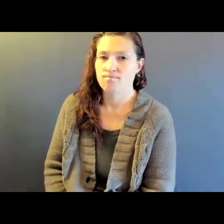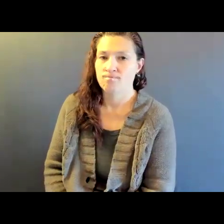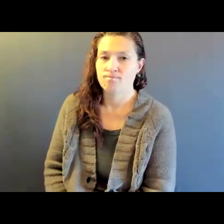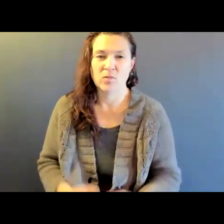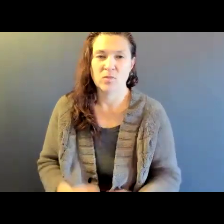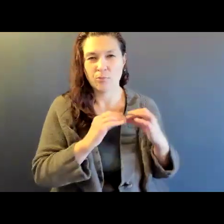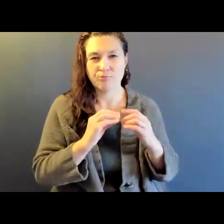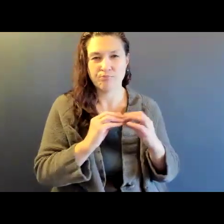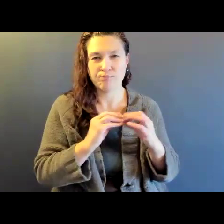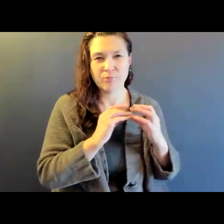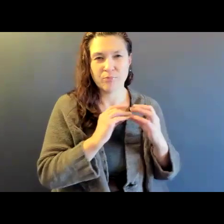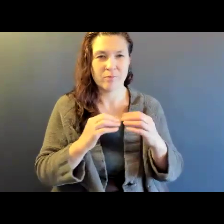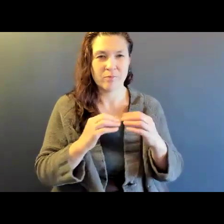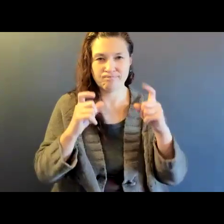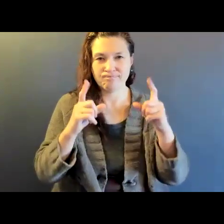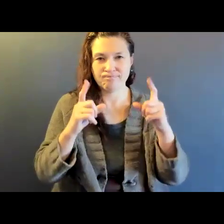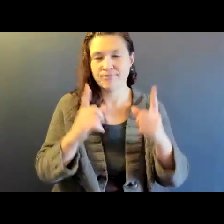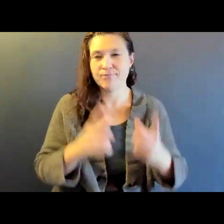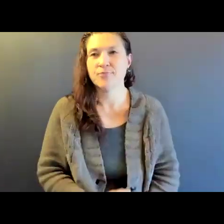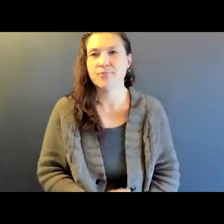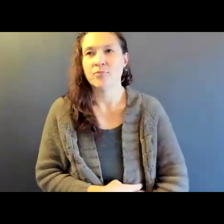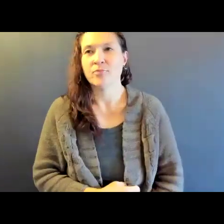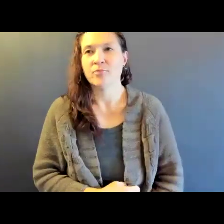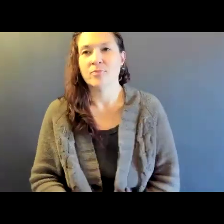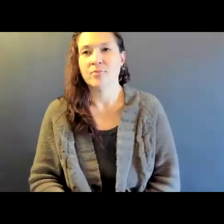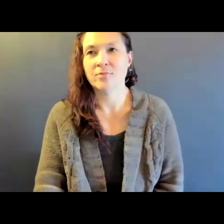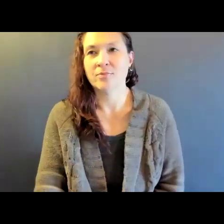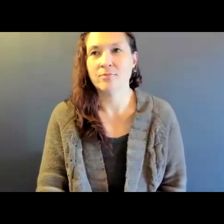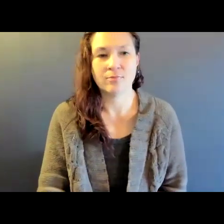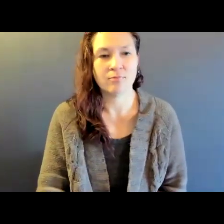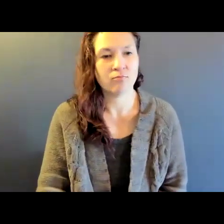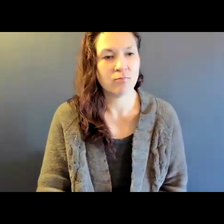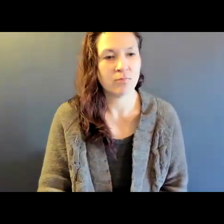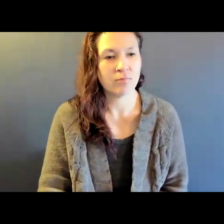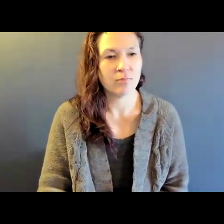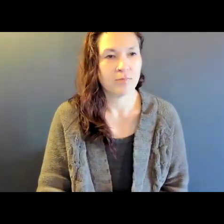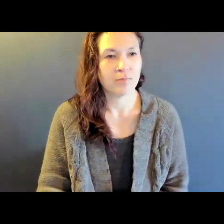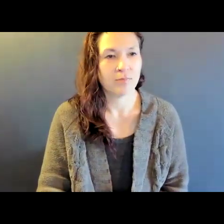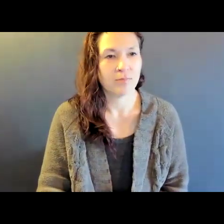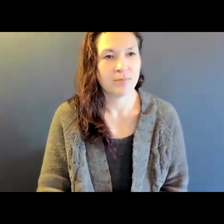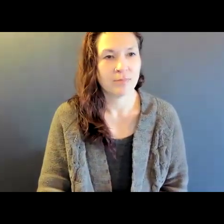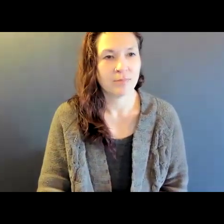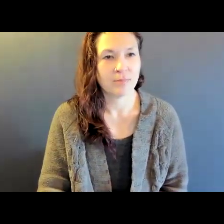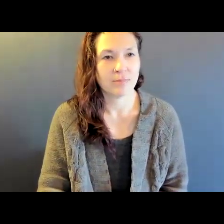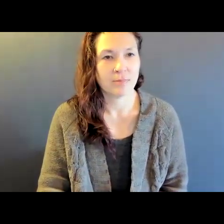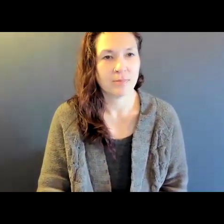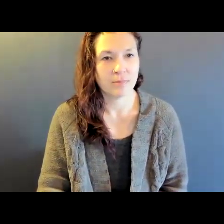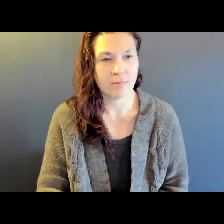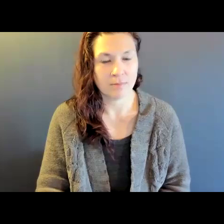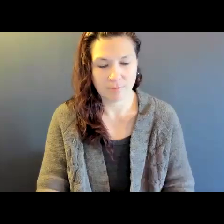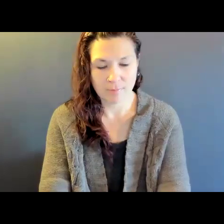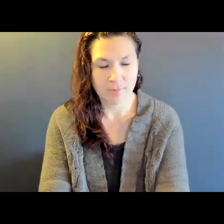Picture day, just come down here, yeah. Yep, so I guess. Mary, come right here. Yep,